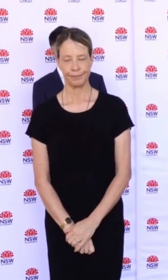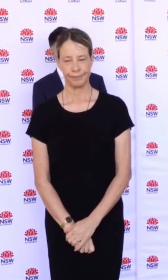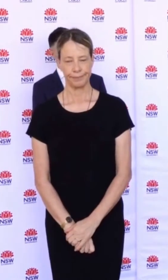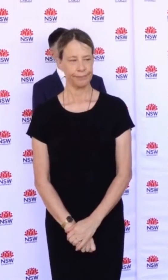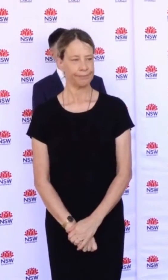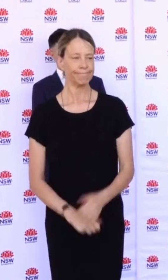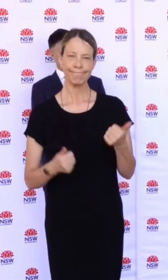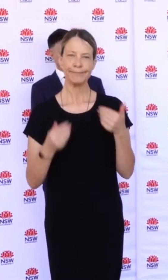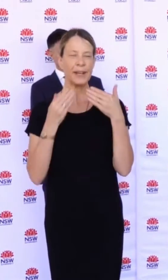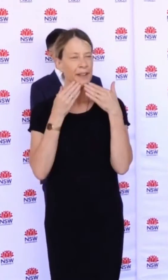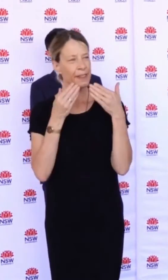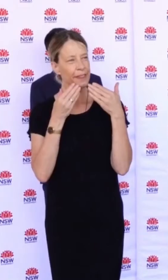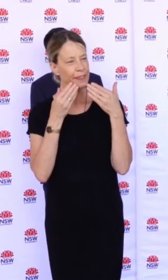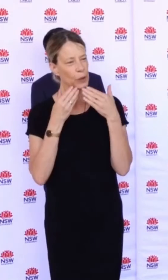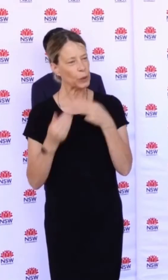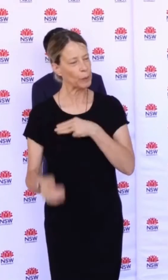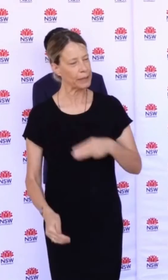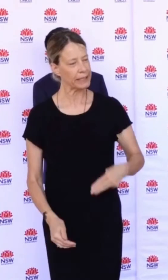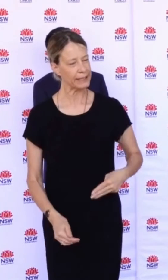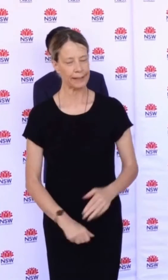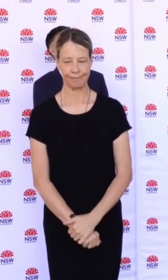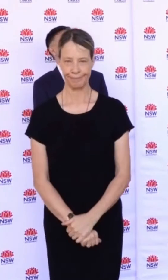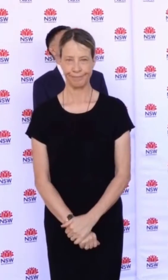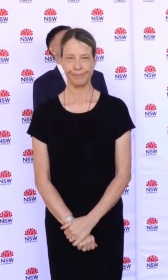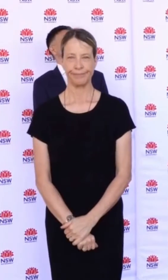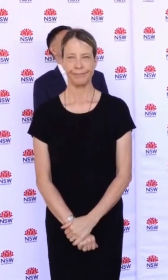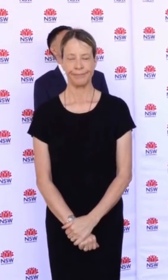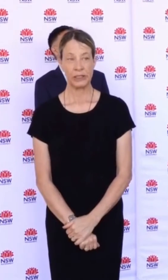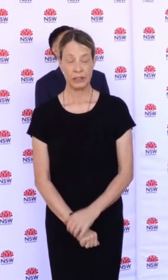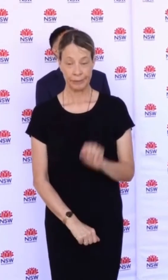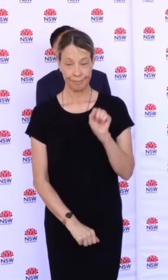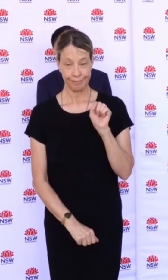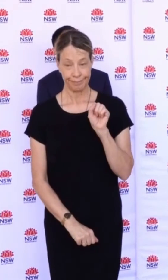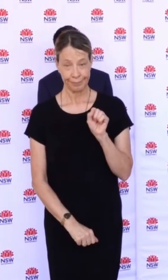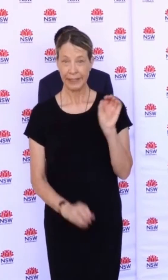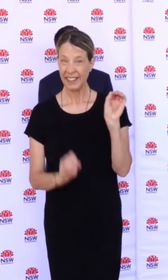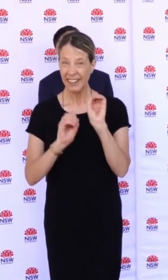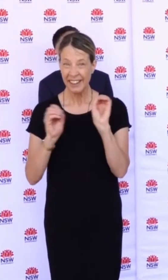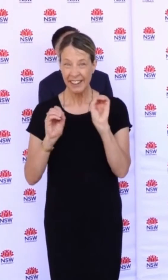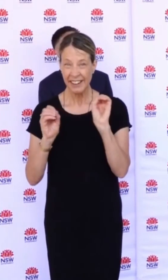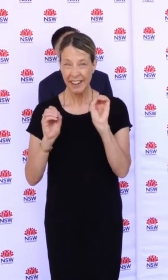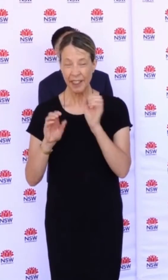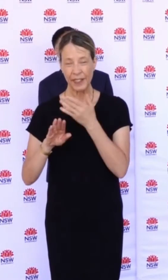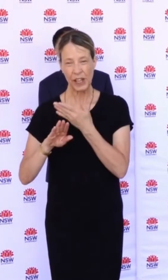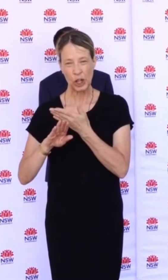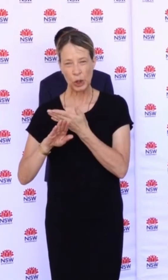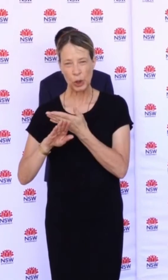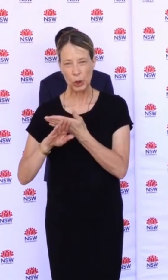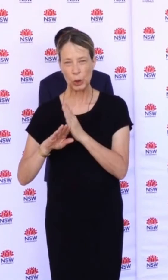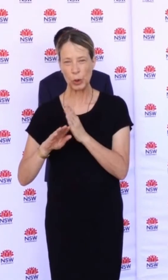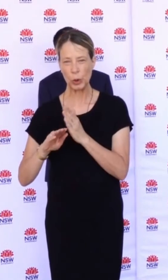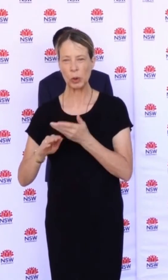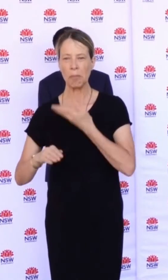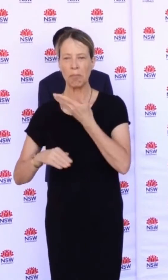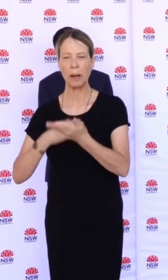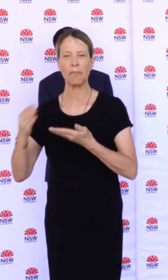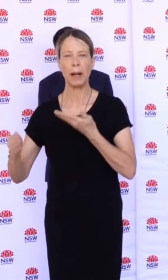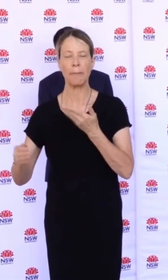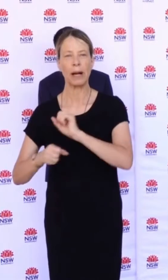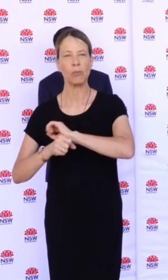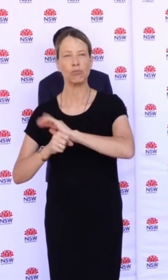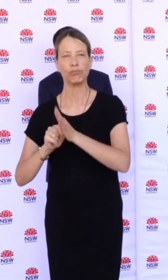Thanks very much, Minister. So as the Minister said, we recorded no cases of local transmission of COVID in the